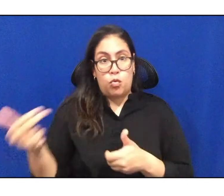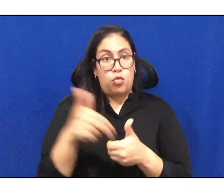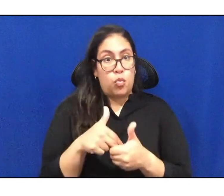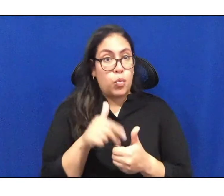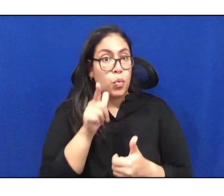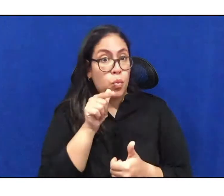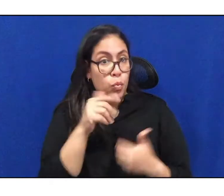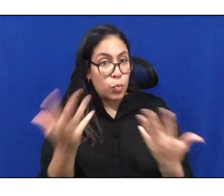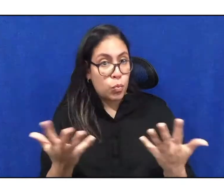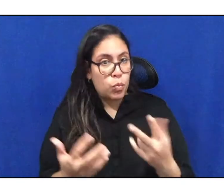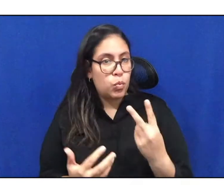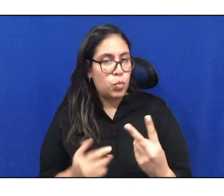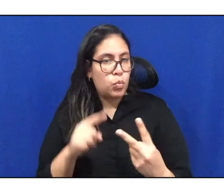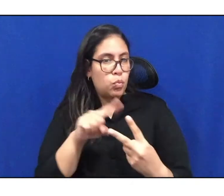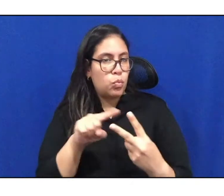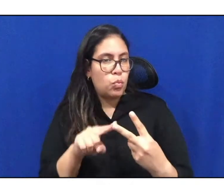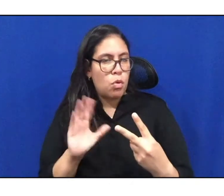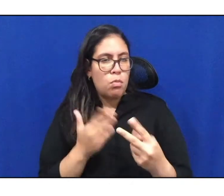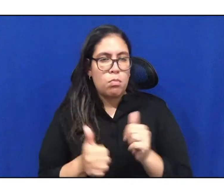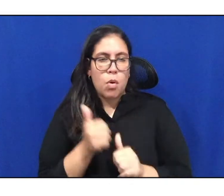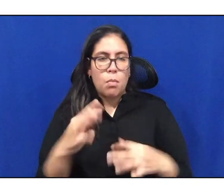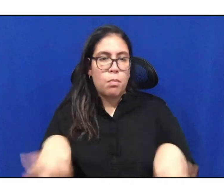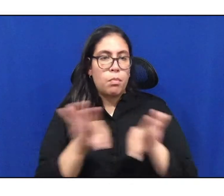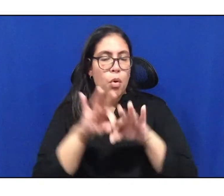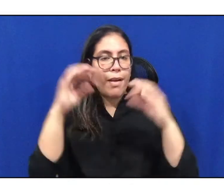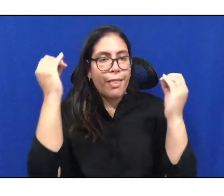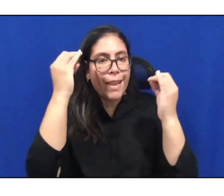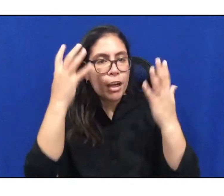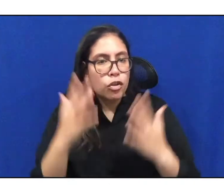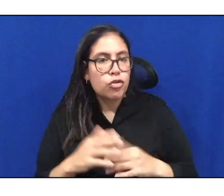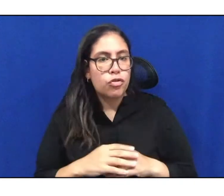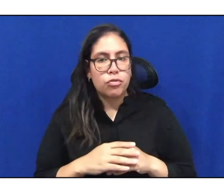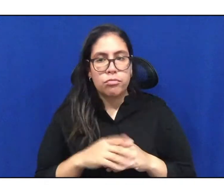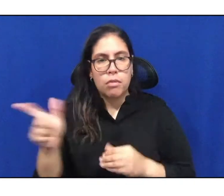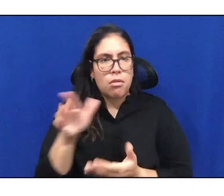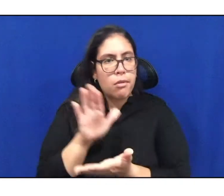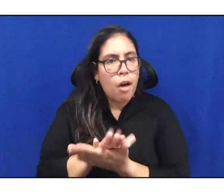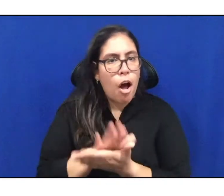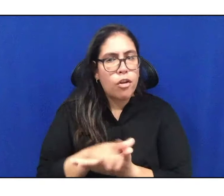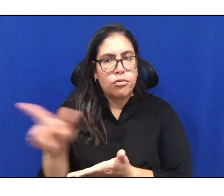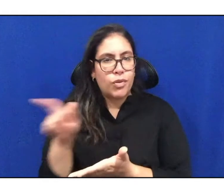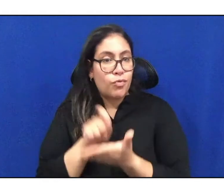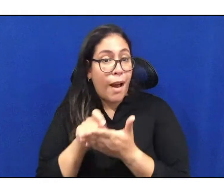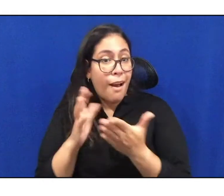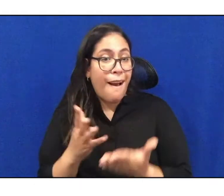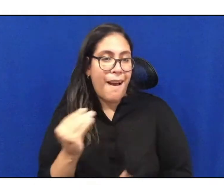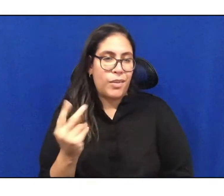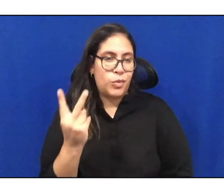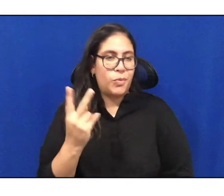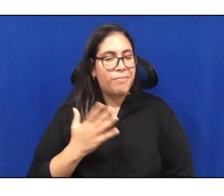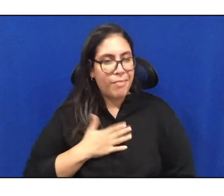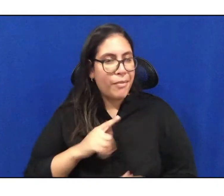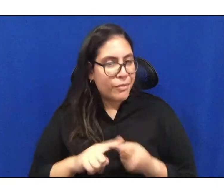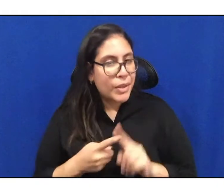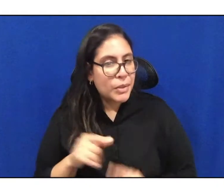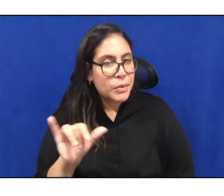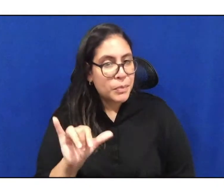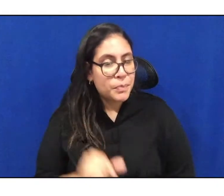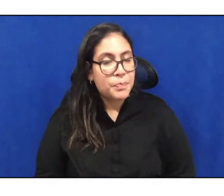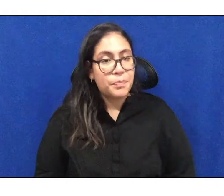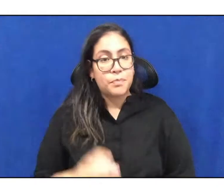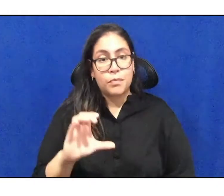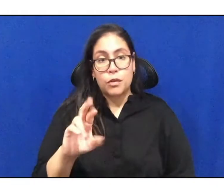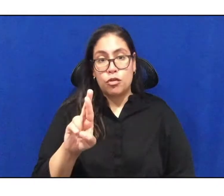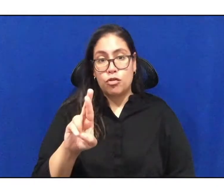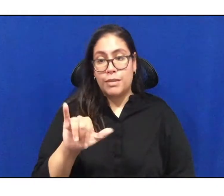our most important thinkers, scholars, writers, and to me, friends. Crystal Feimster is Associate Professor